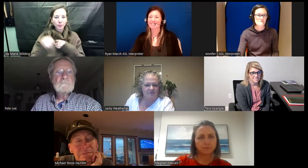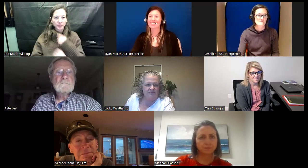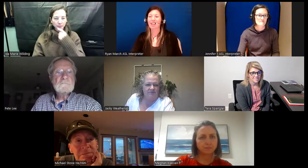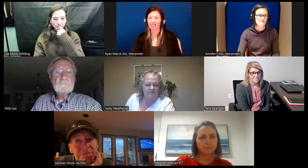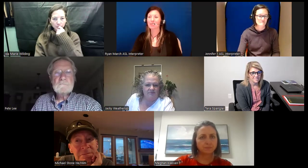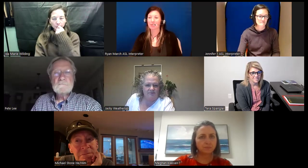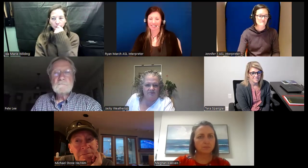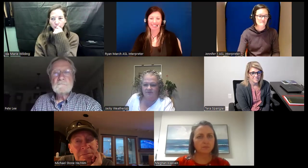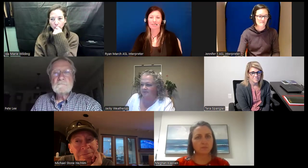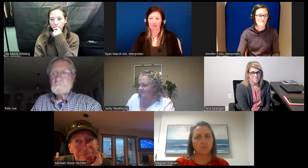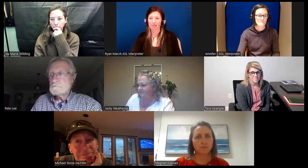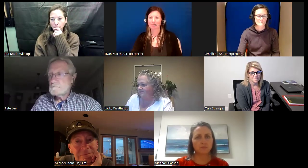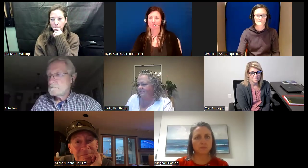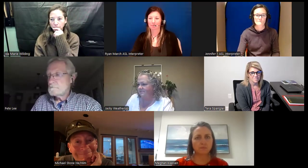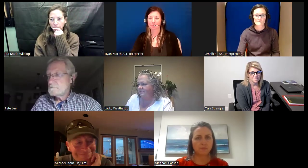Here, Colorado Springs.